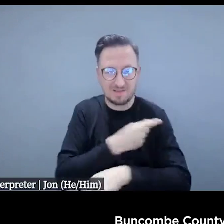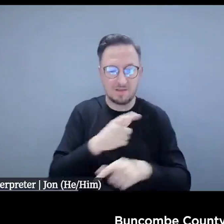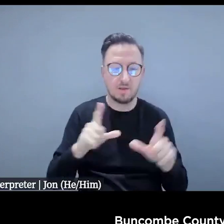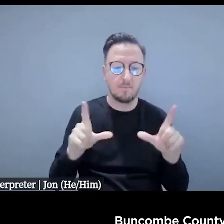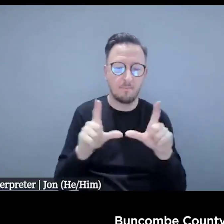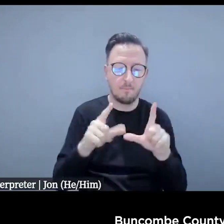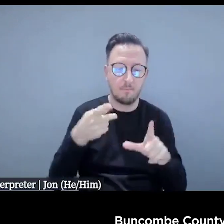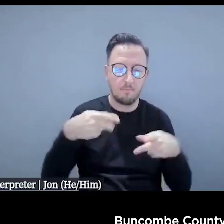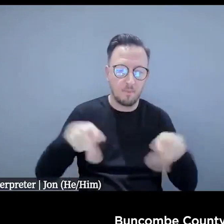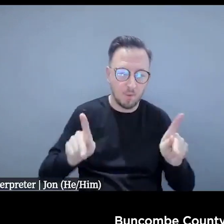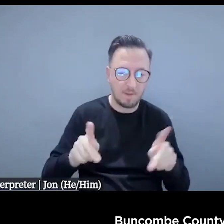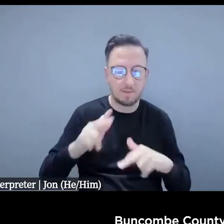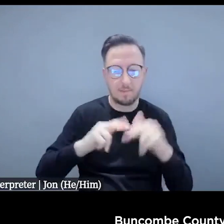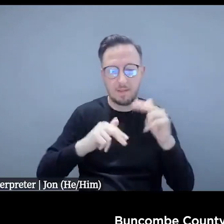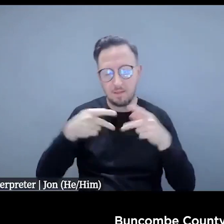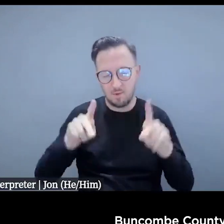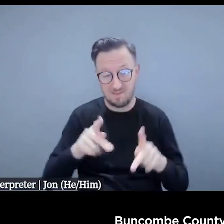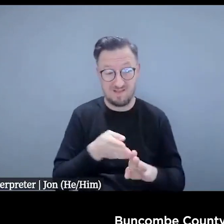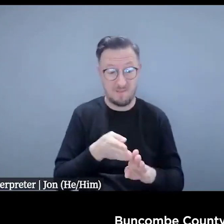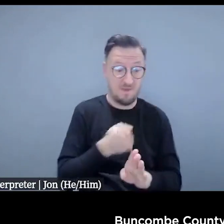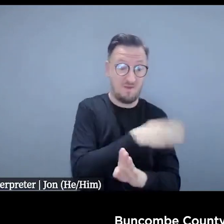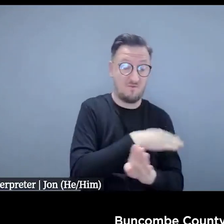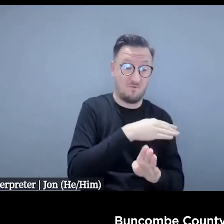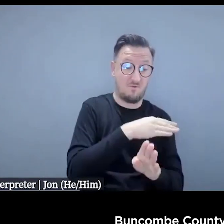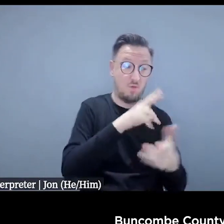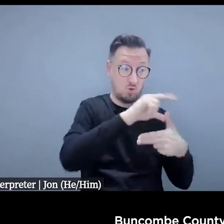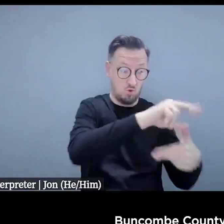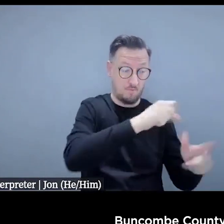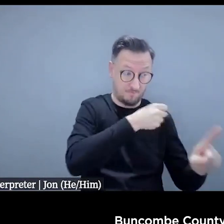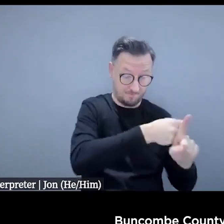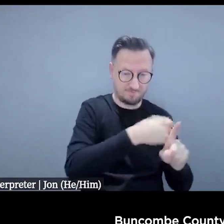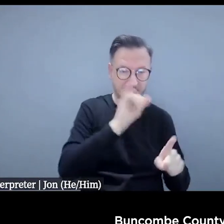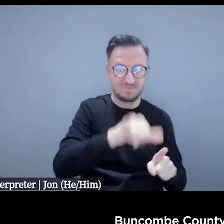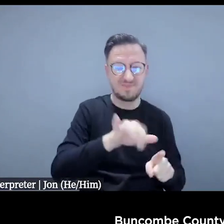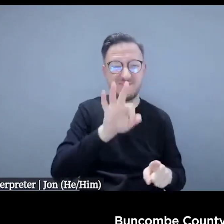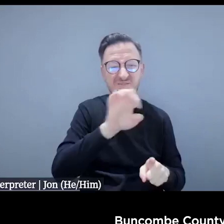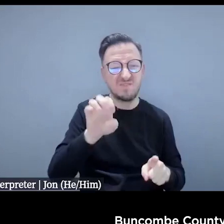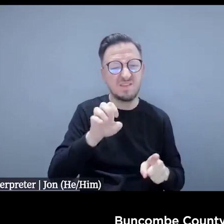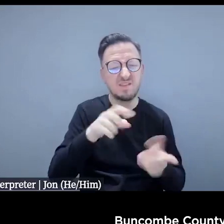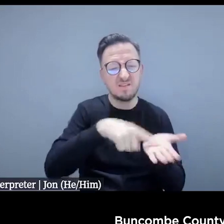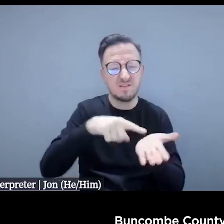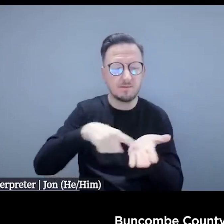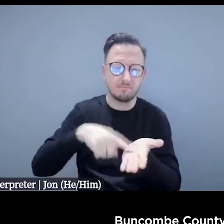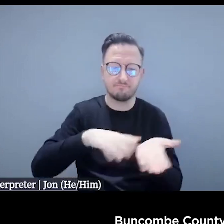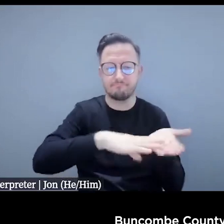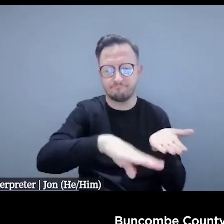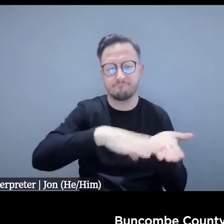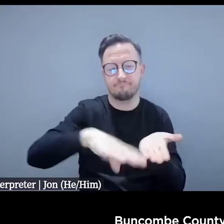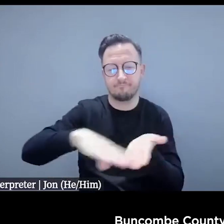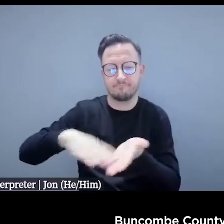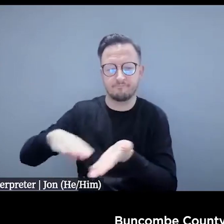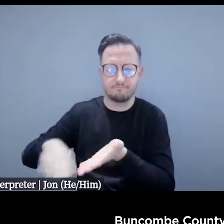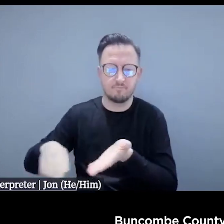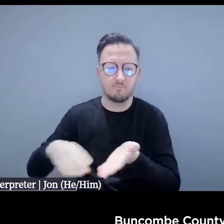storm. Following the impact of Hurricane Helene, fees for many services and permits were waived to help individuals